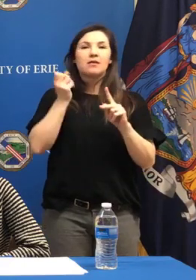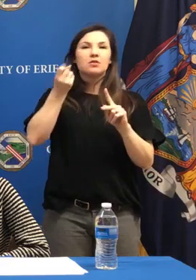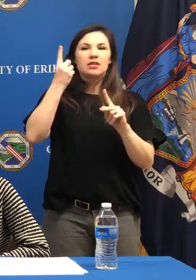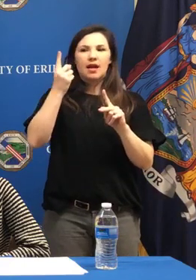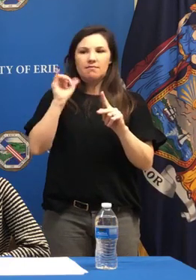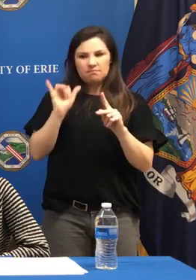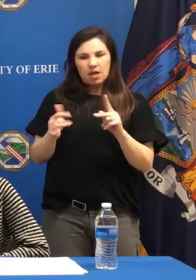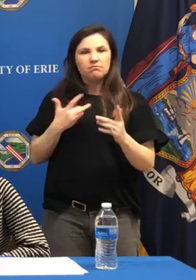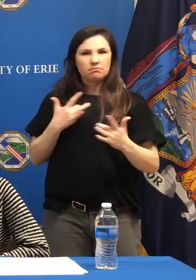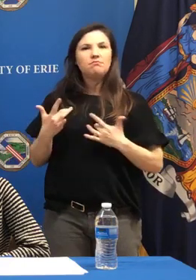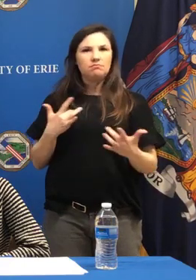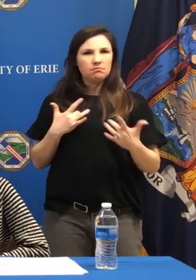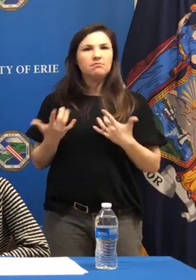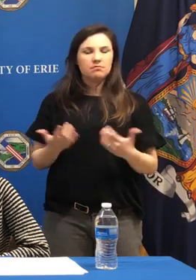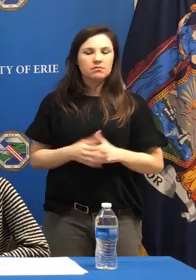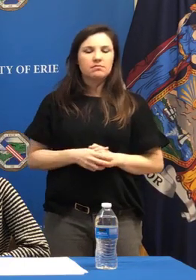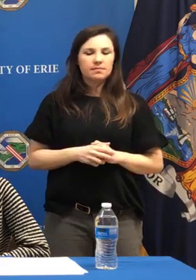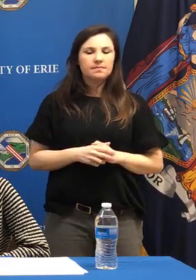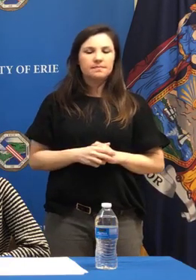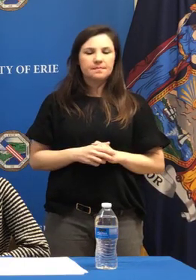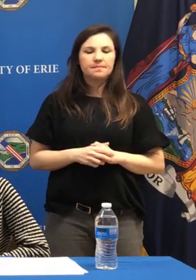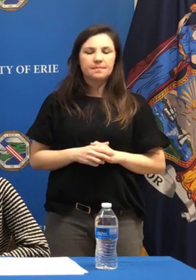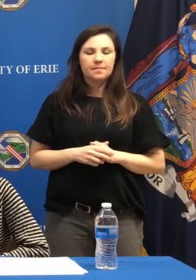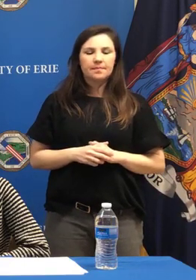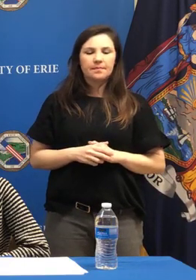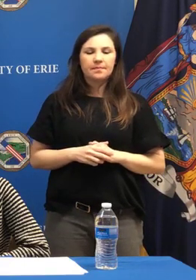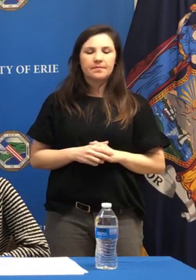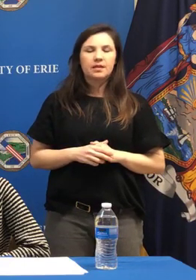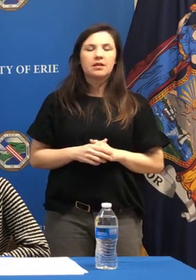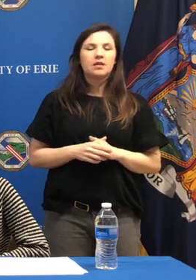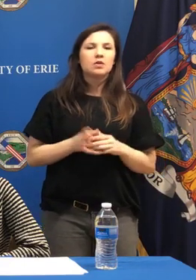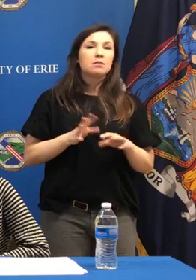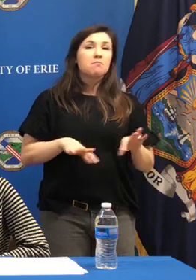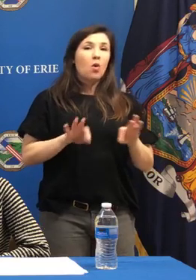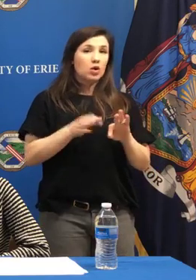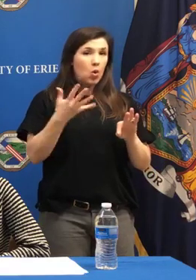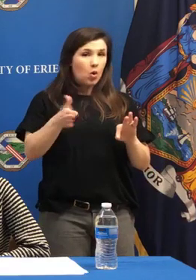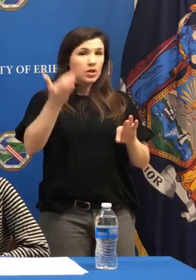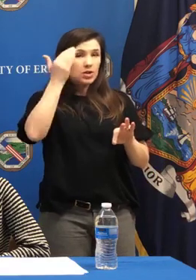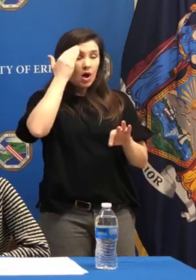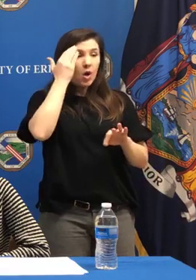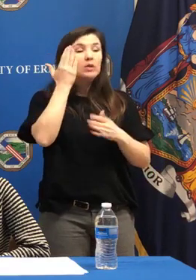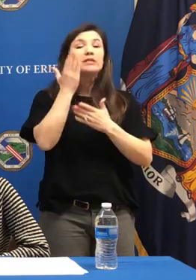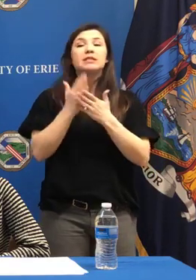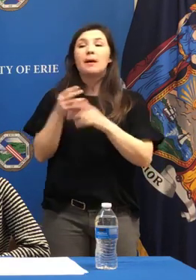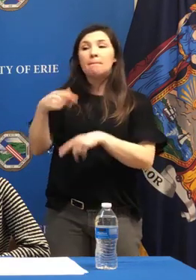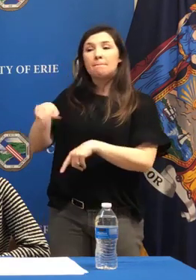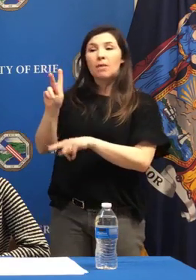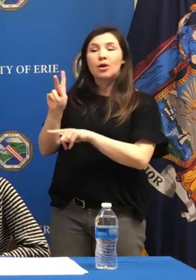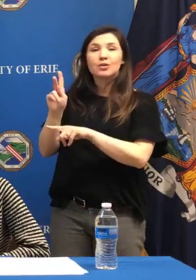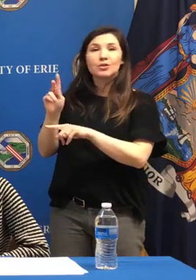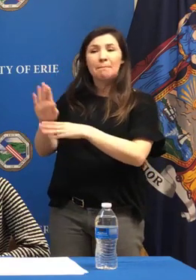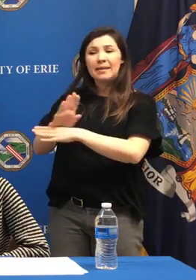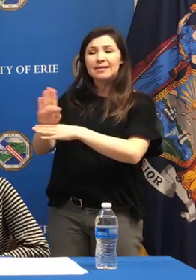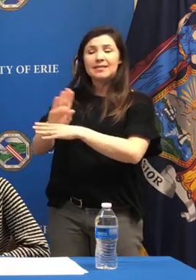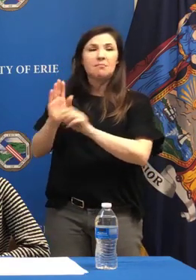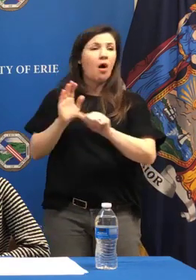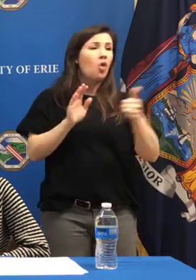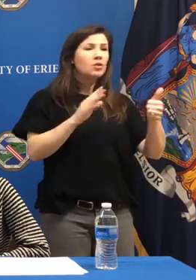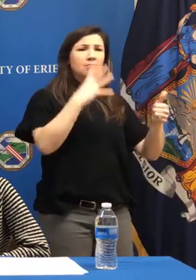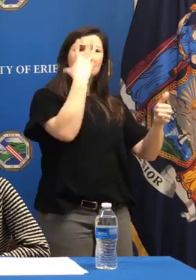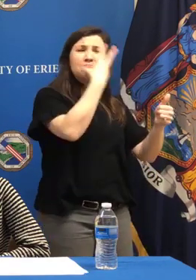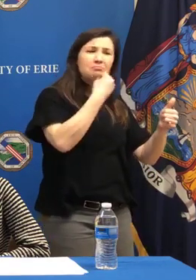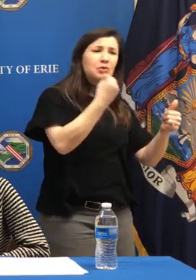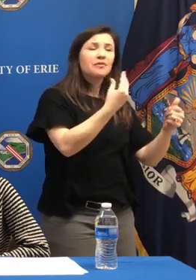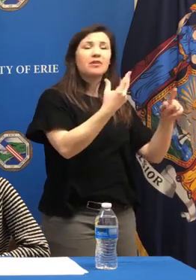that's a concern. But the thing is, as you know, there are some that are very busy, and there's others that are just as beautiful